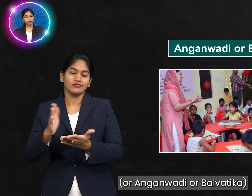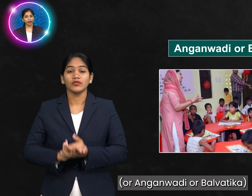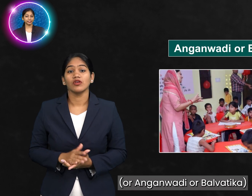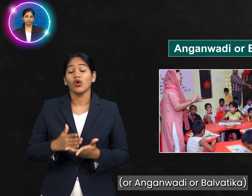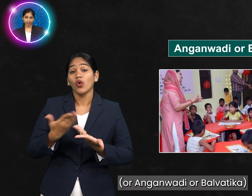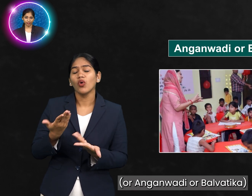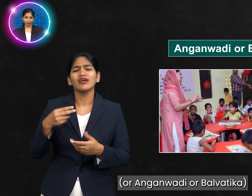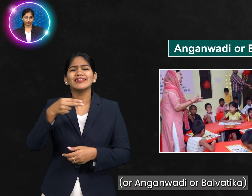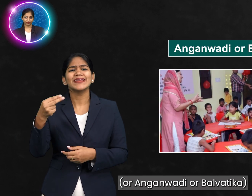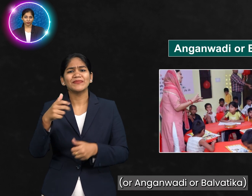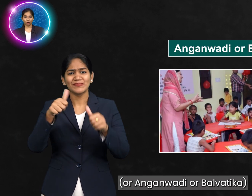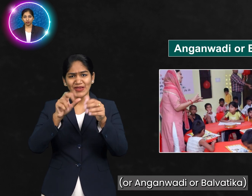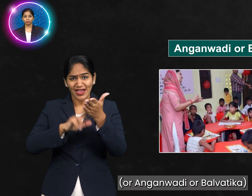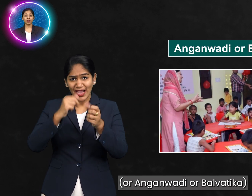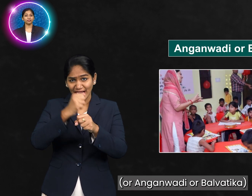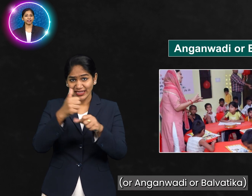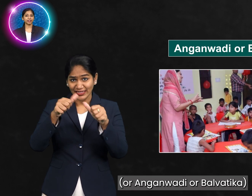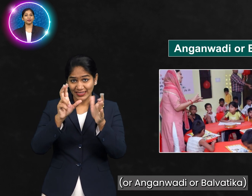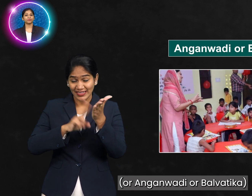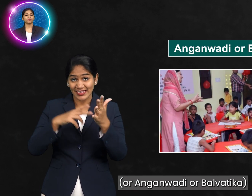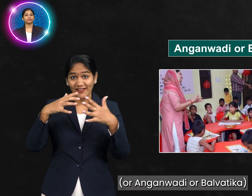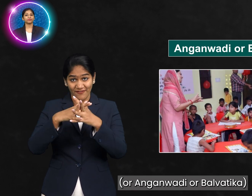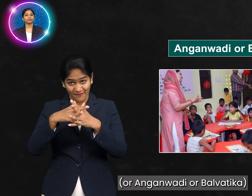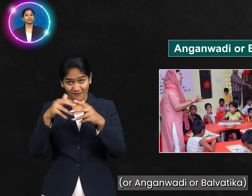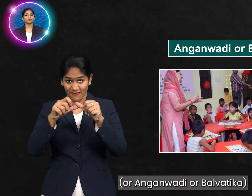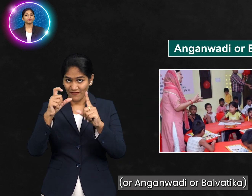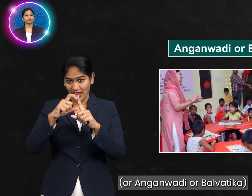or Anganwadi or Balvatika.